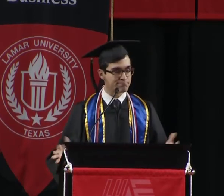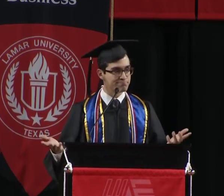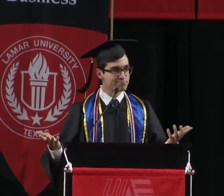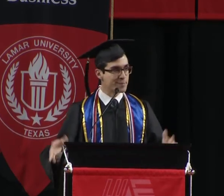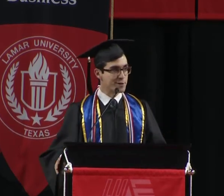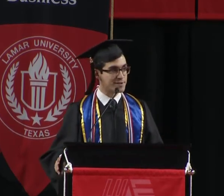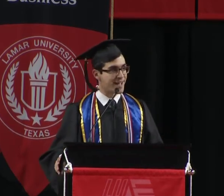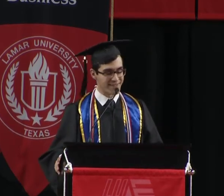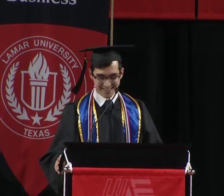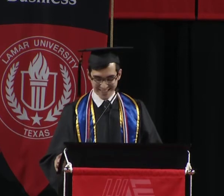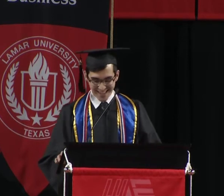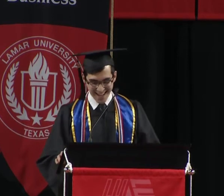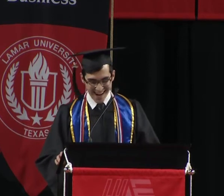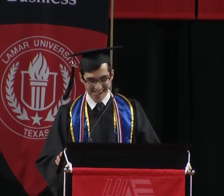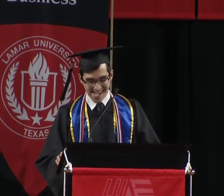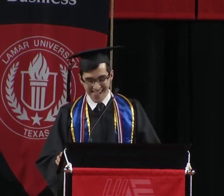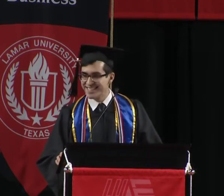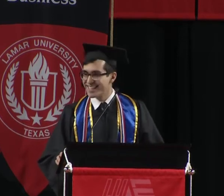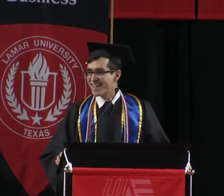164. But who's counting?